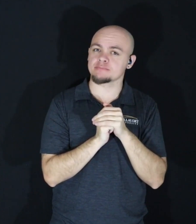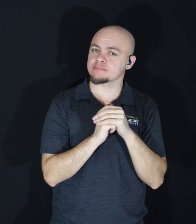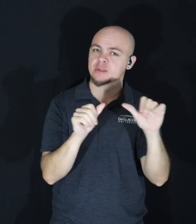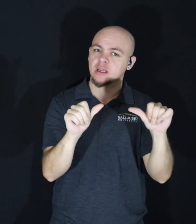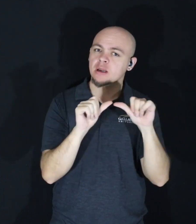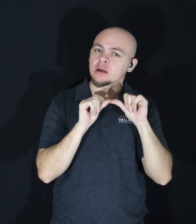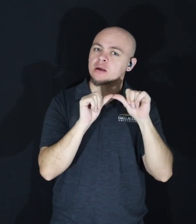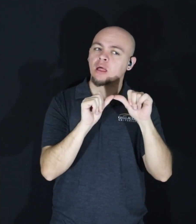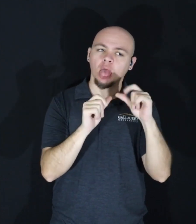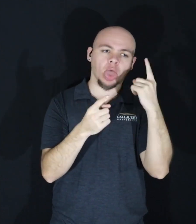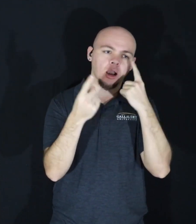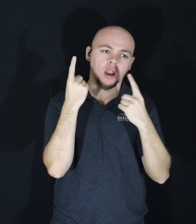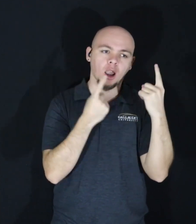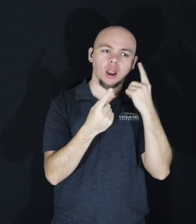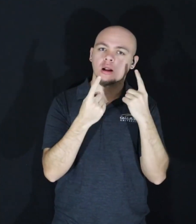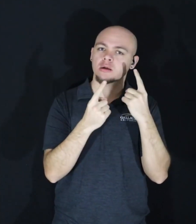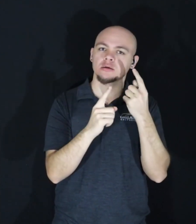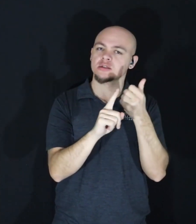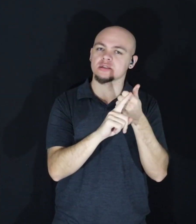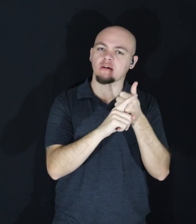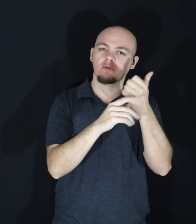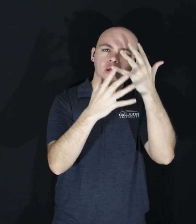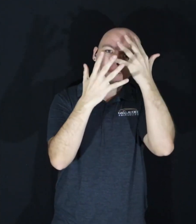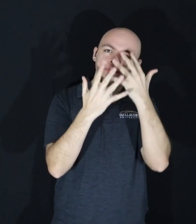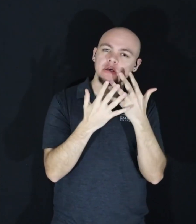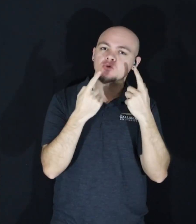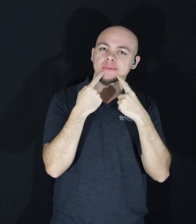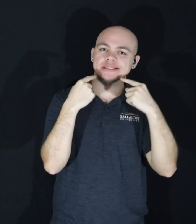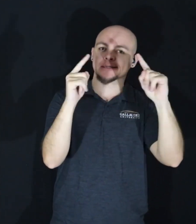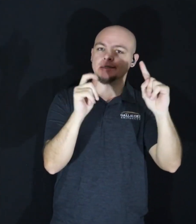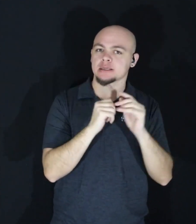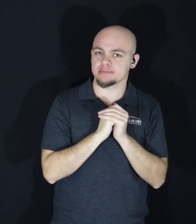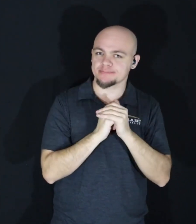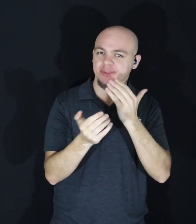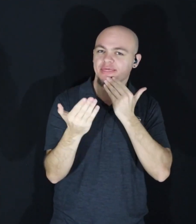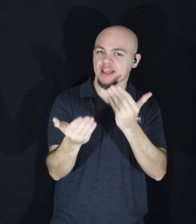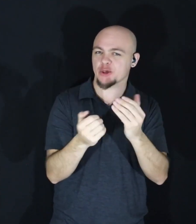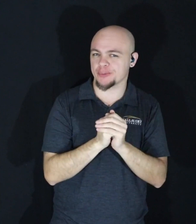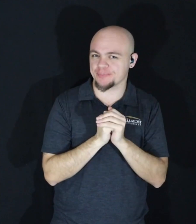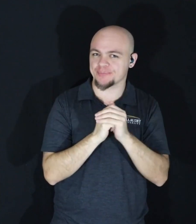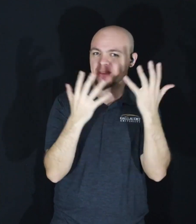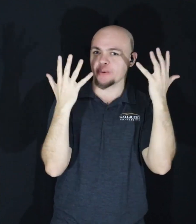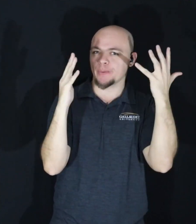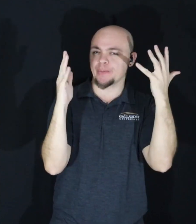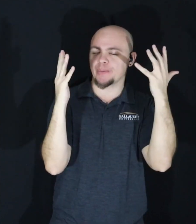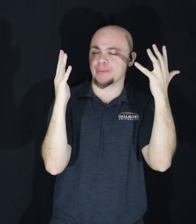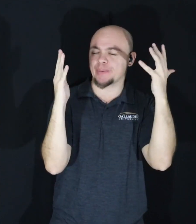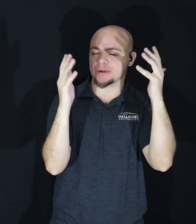considered a miserable success. Thank you.